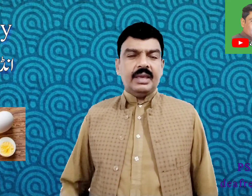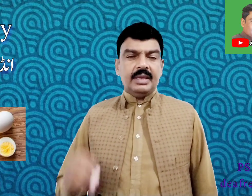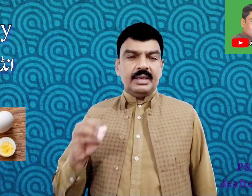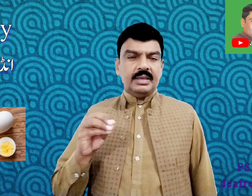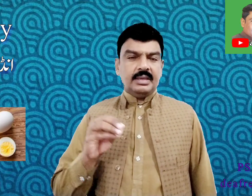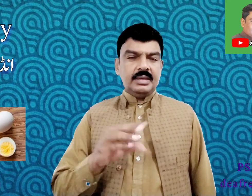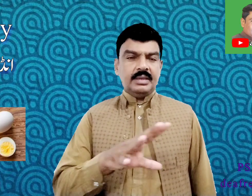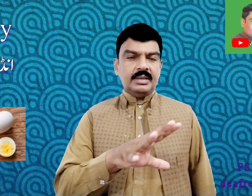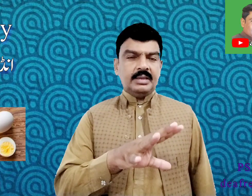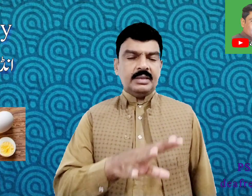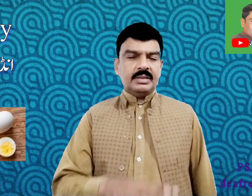lay,